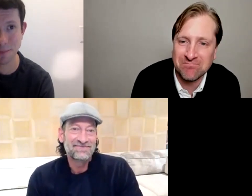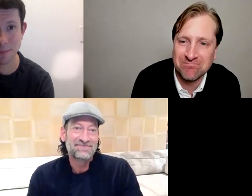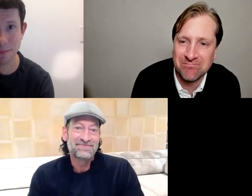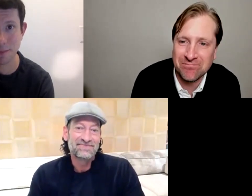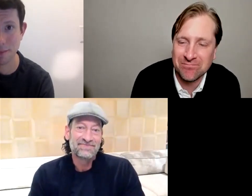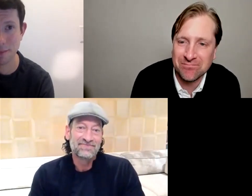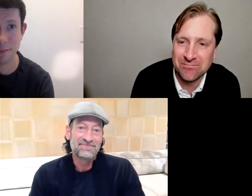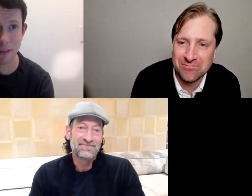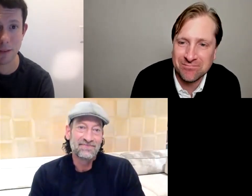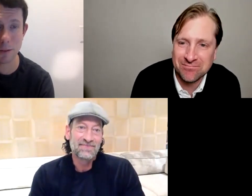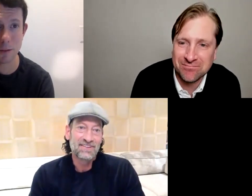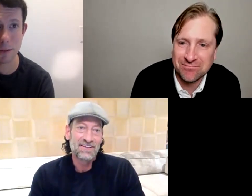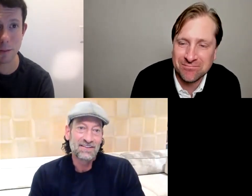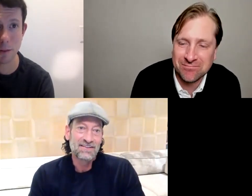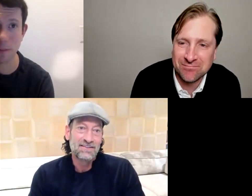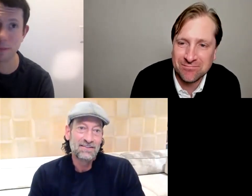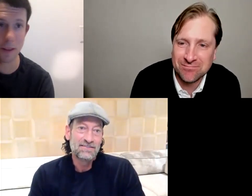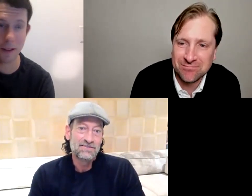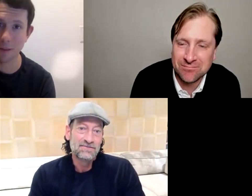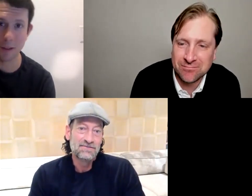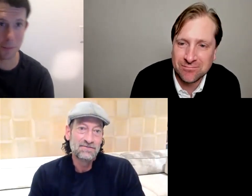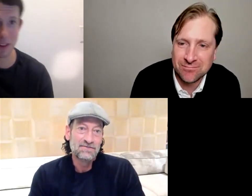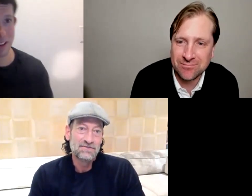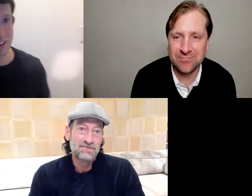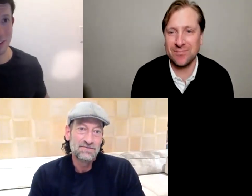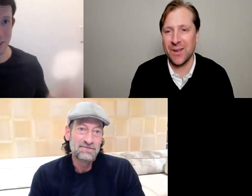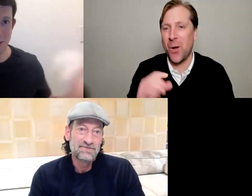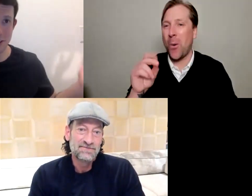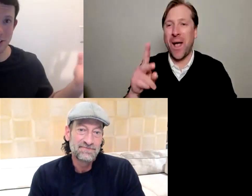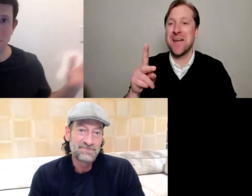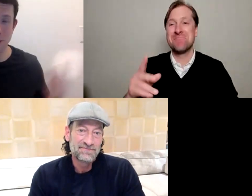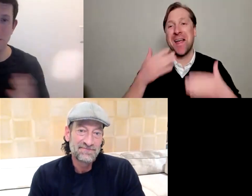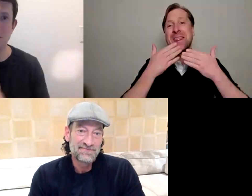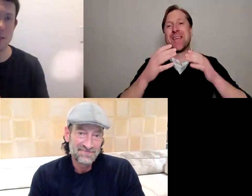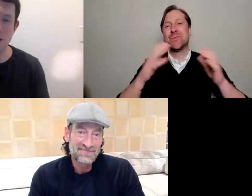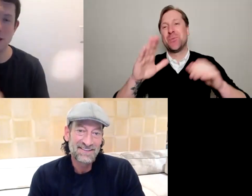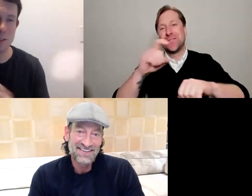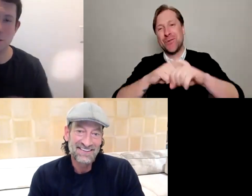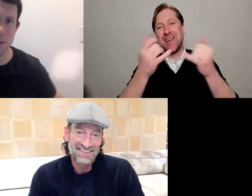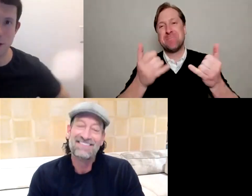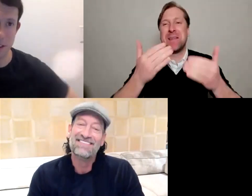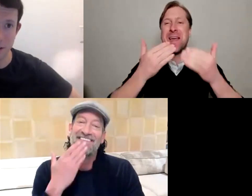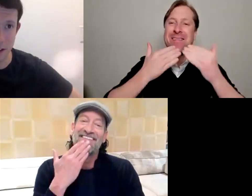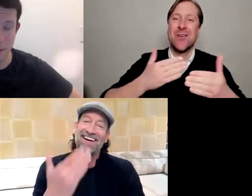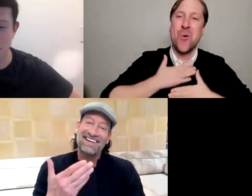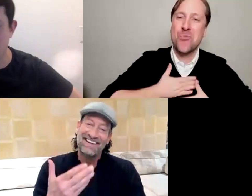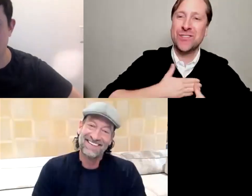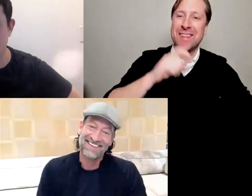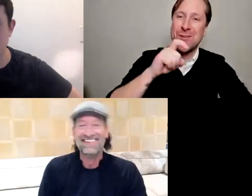mind. Absolutely. Well, I'm going to cut you loose. I'll let you go. But thank you so much for taking the